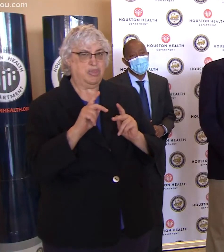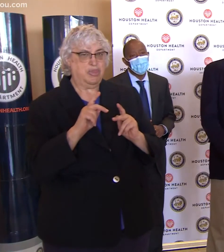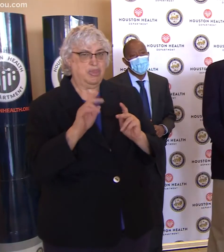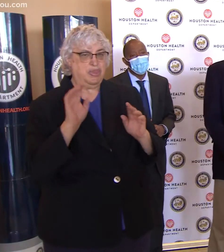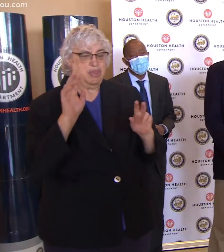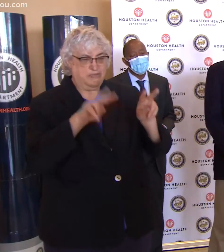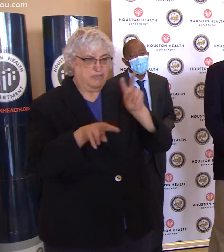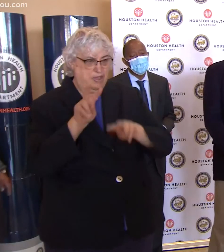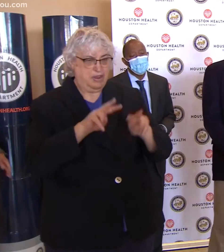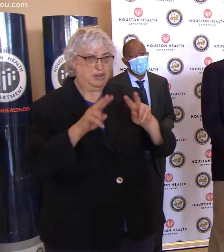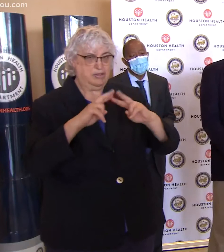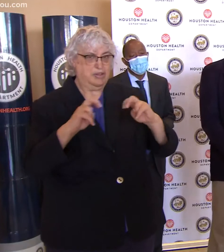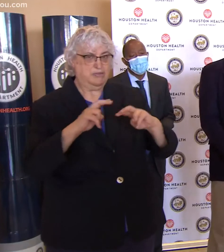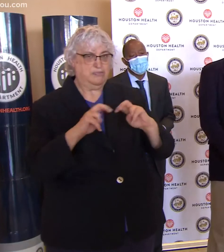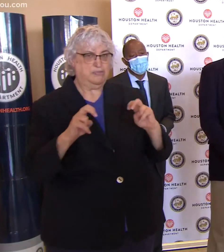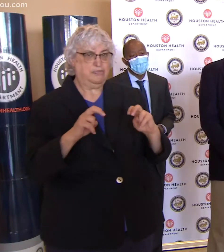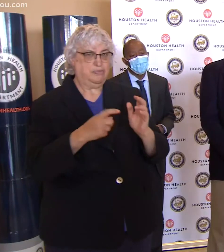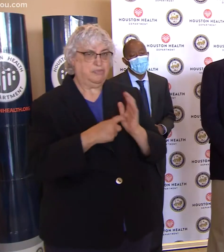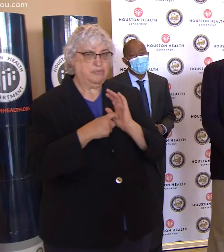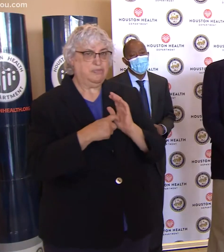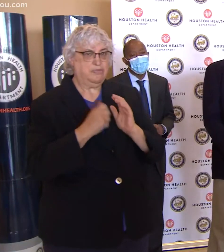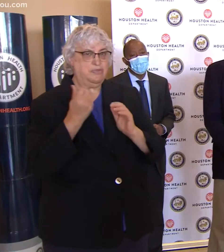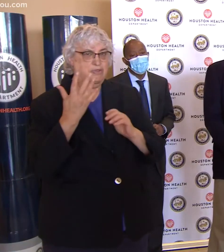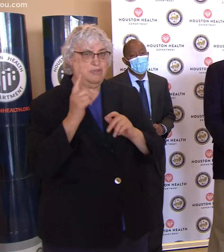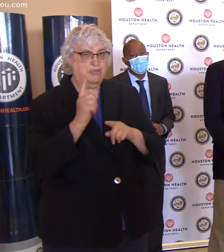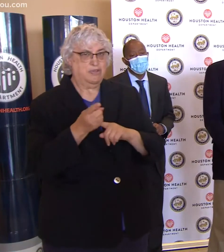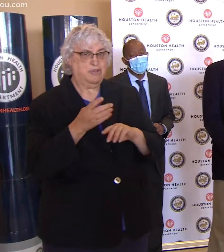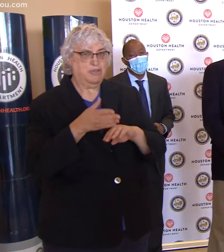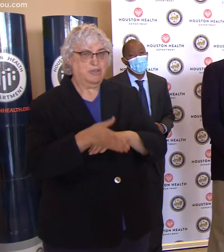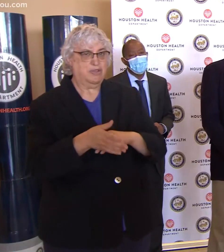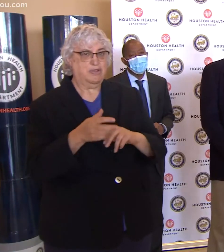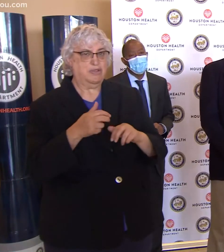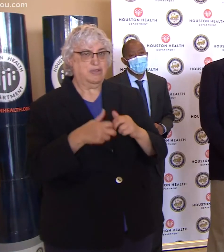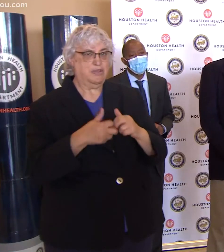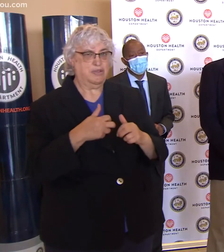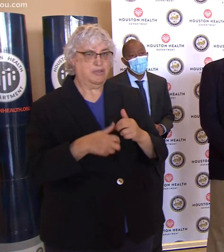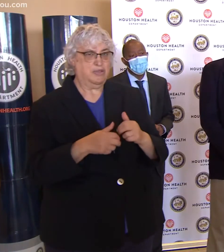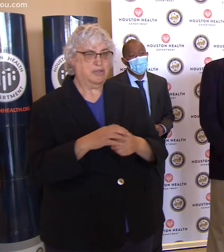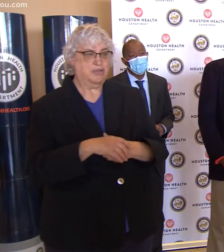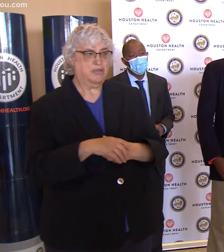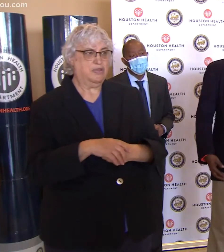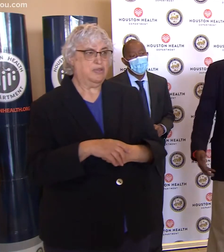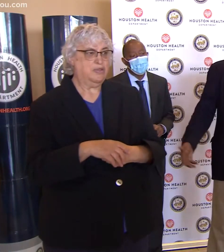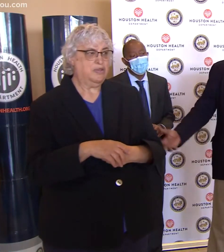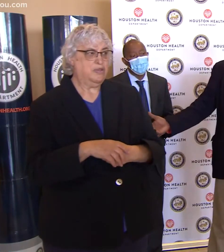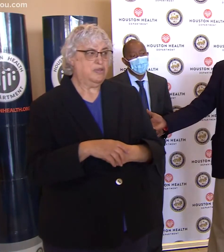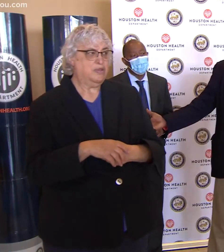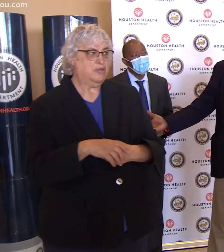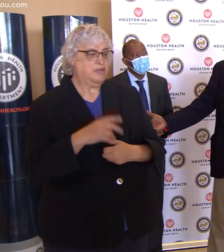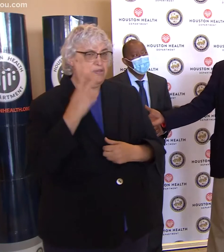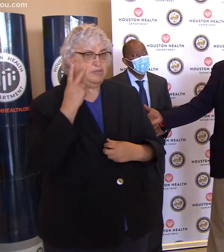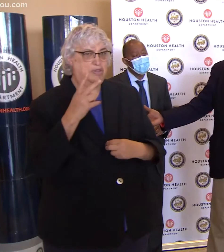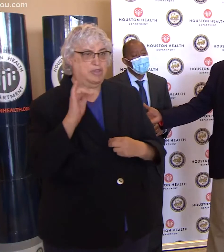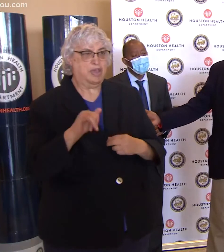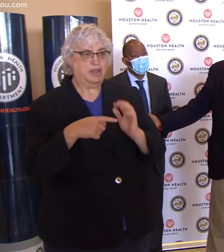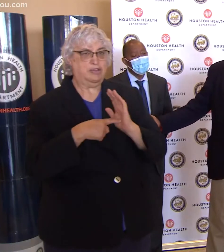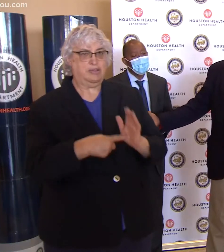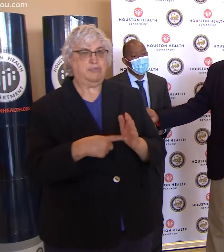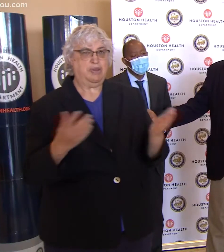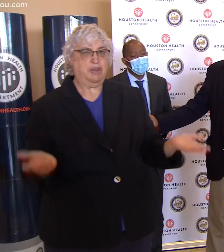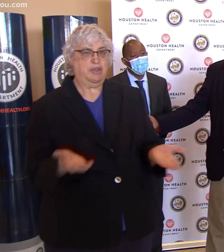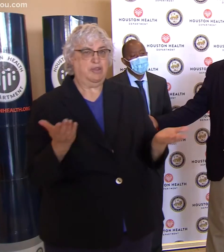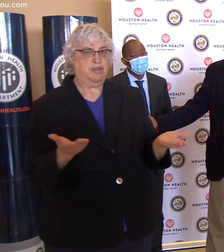evaluation and assessment that is required for 15 minutes and other problems like allergy? Actually, you see that exhibited